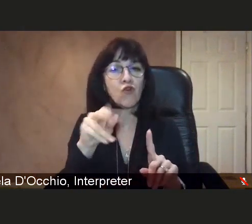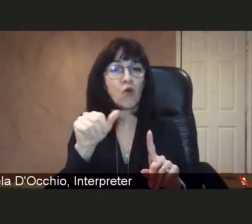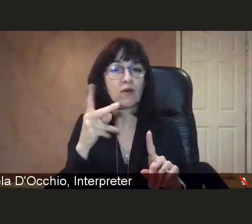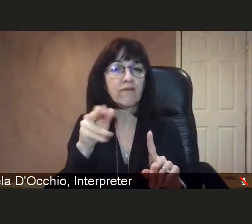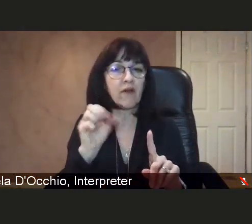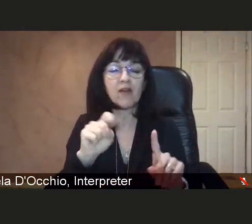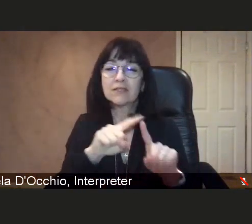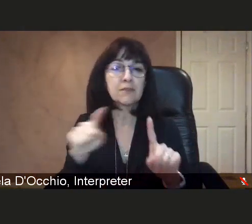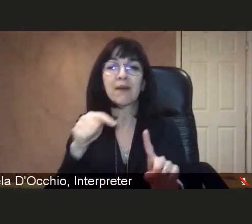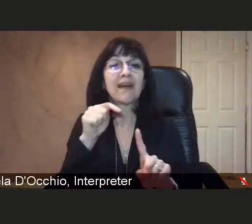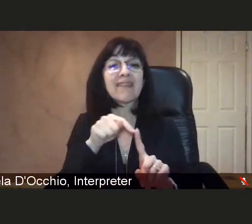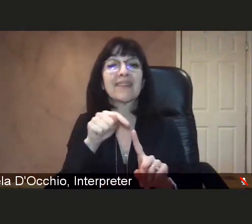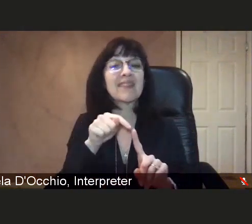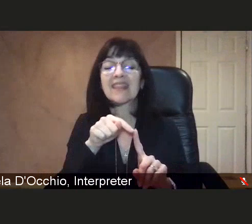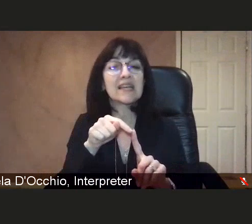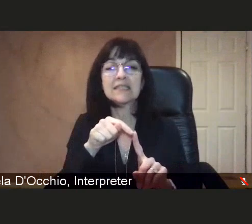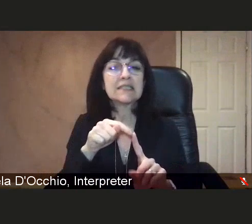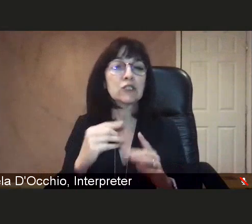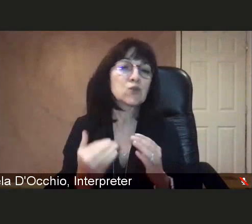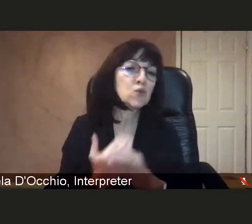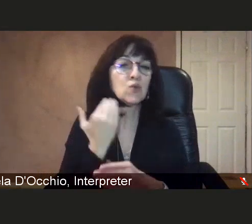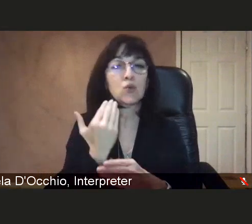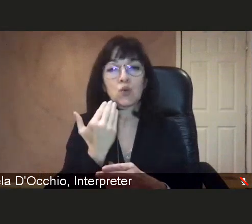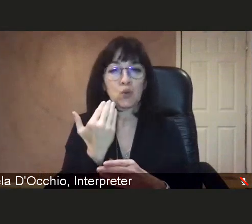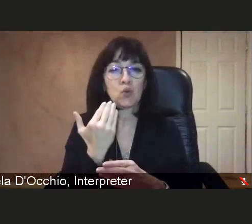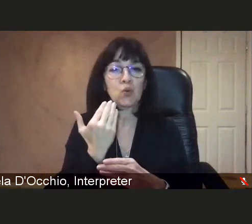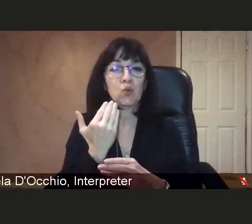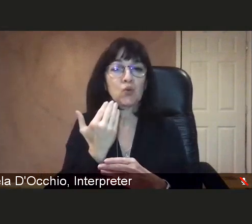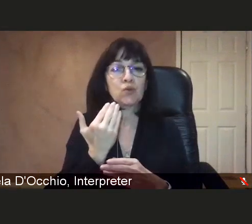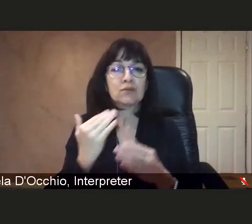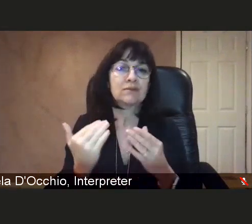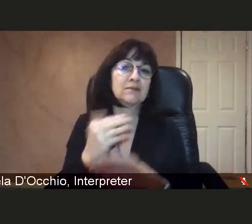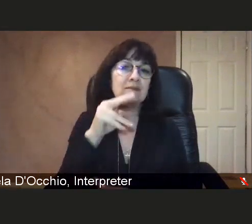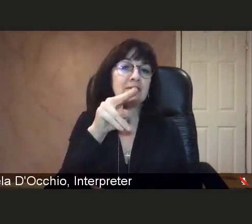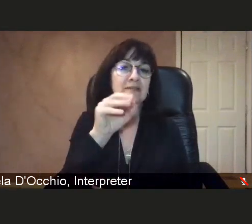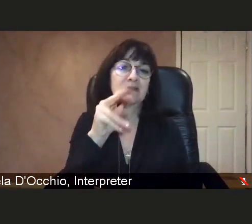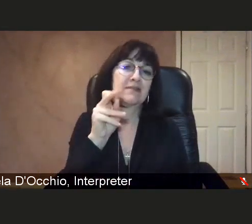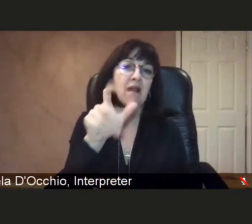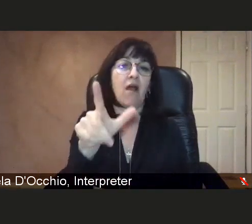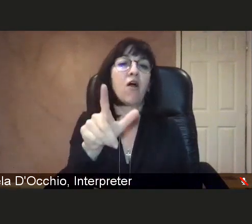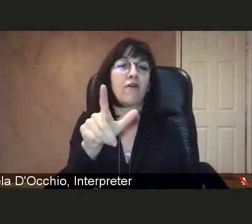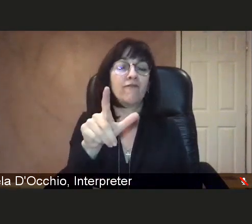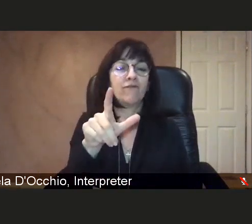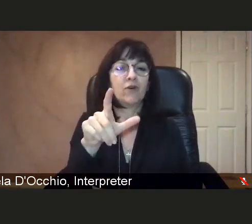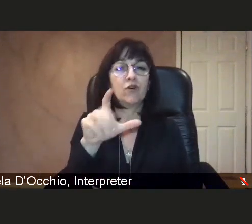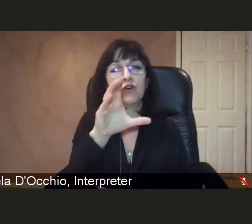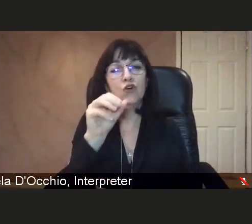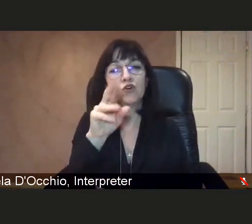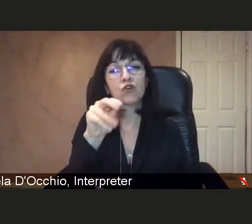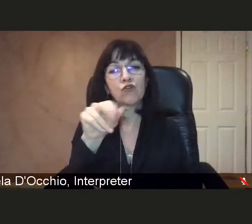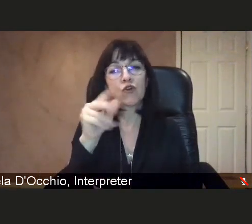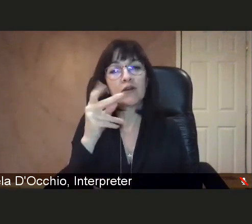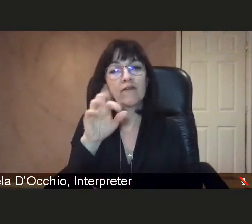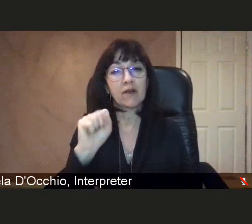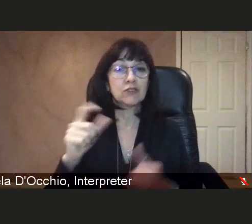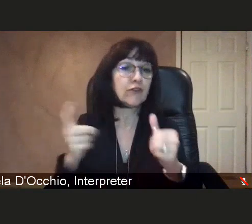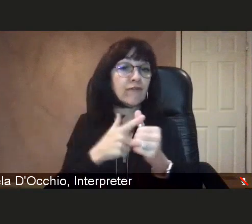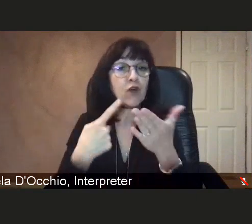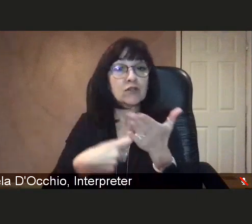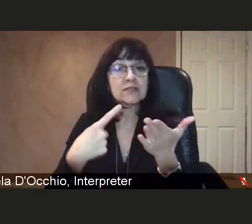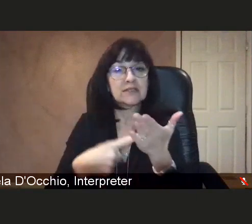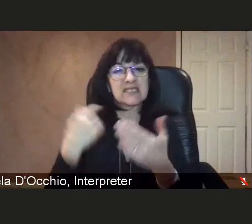novel or new coronavirus that was first discussed back in December that was causing pneumonia and